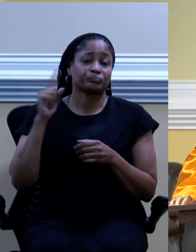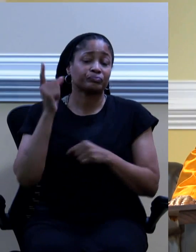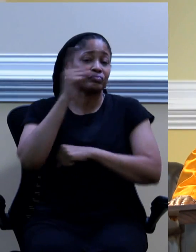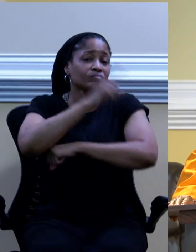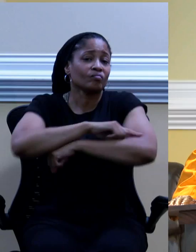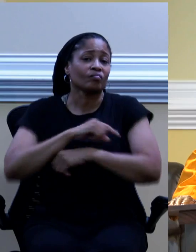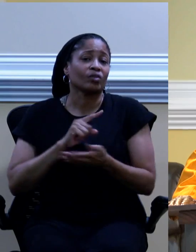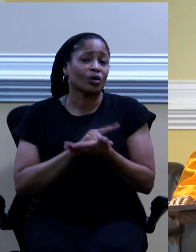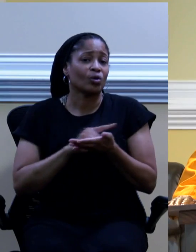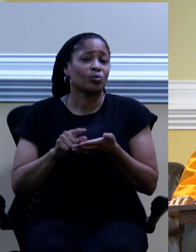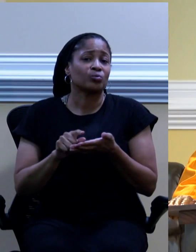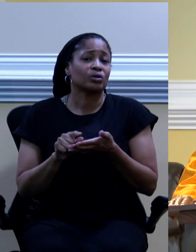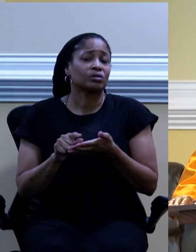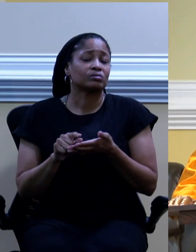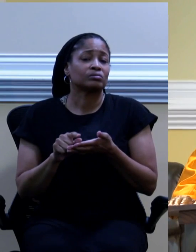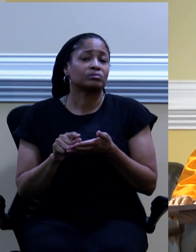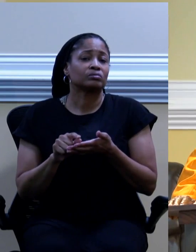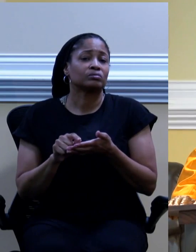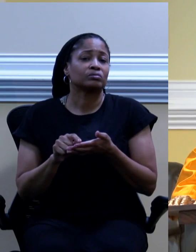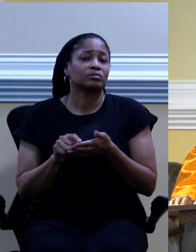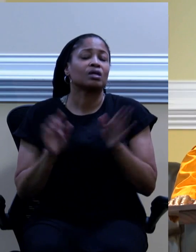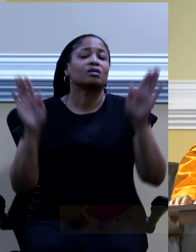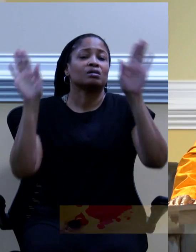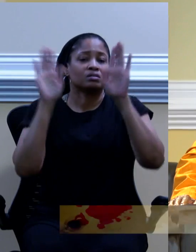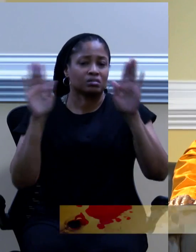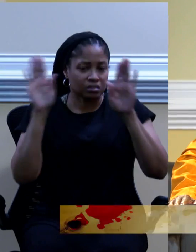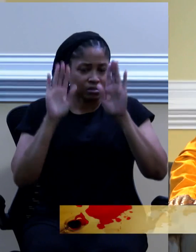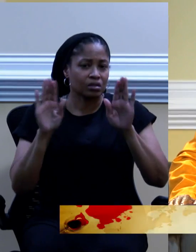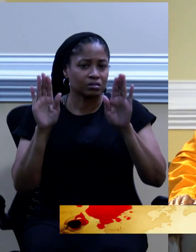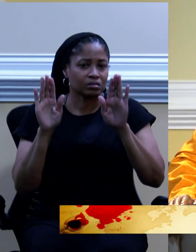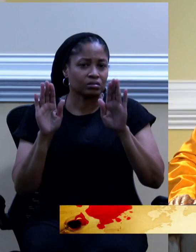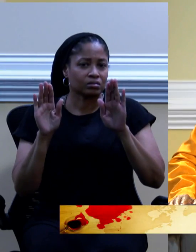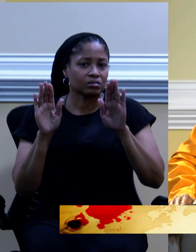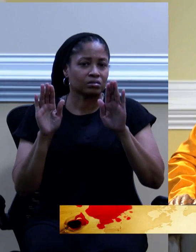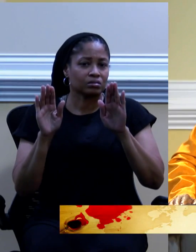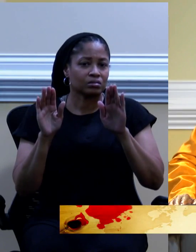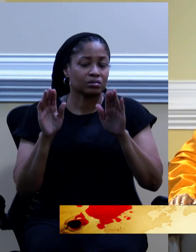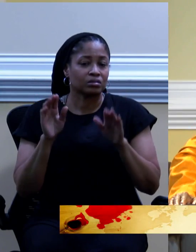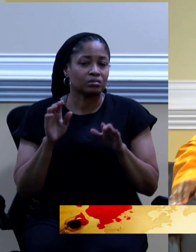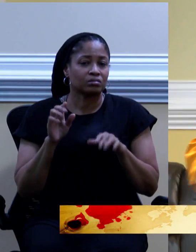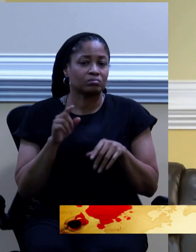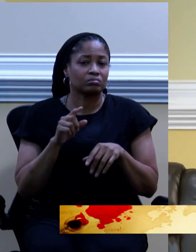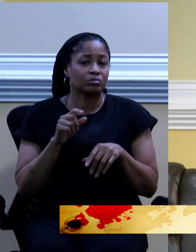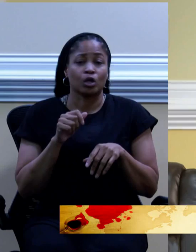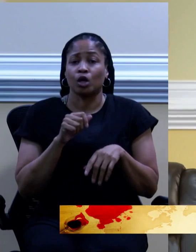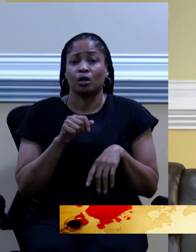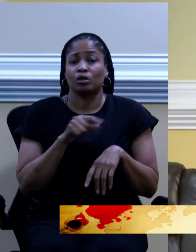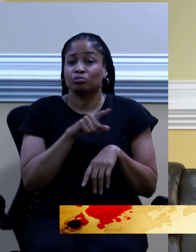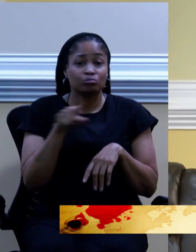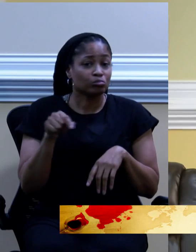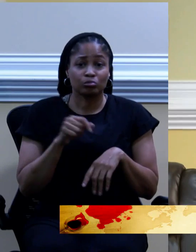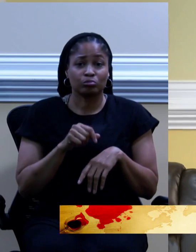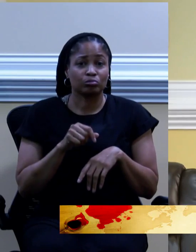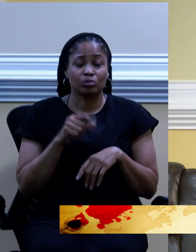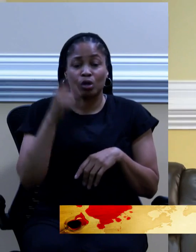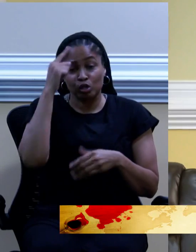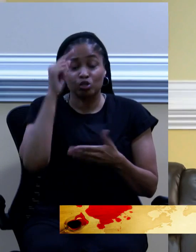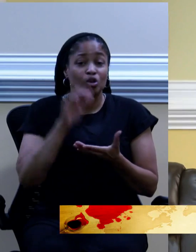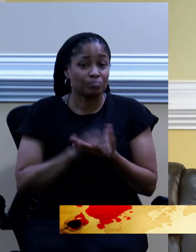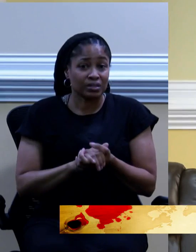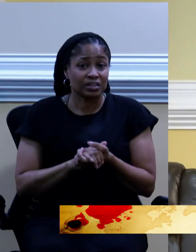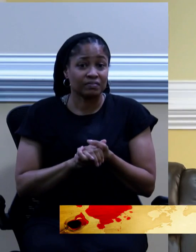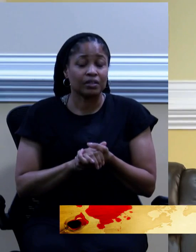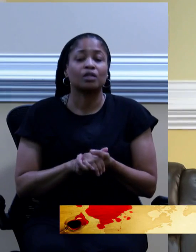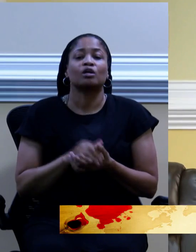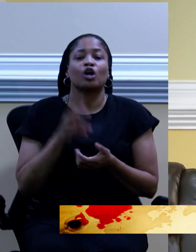Mary Magdalene. That's Sunday, the first day of the week. You don't believe it, look at your calendar. First day of the week cometh Mary